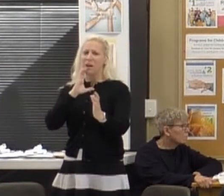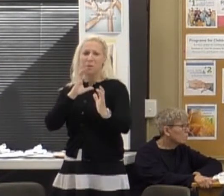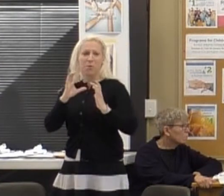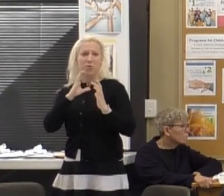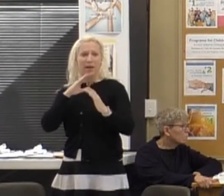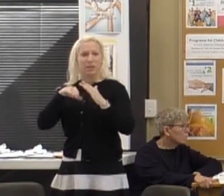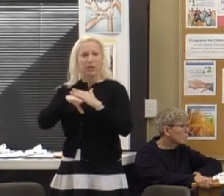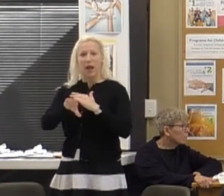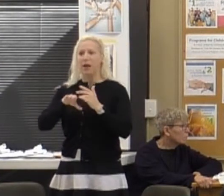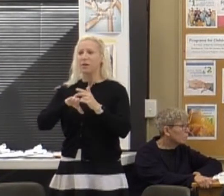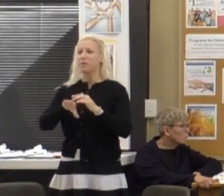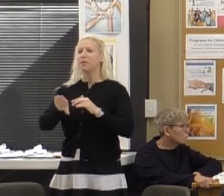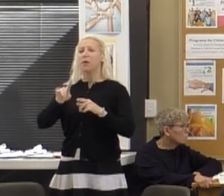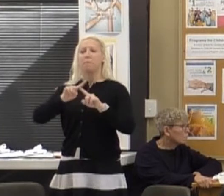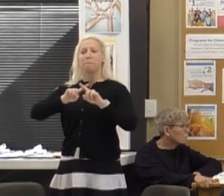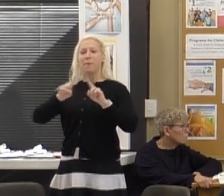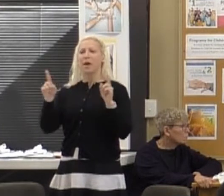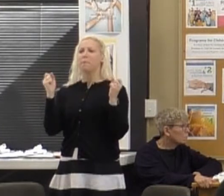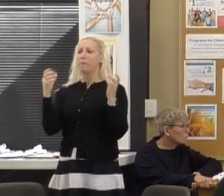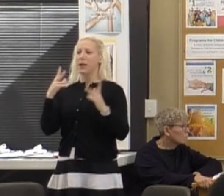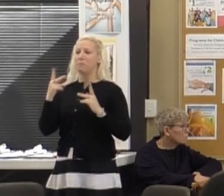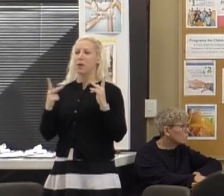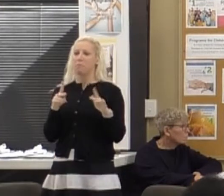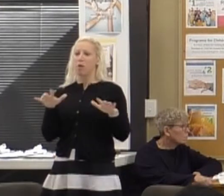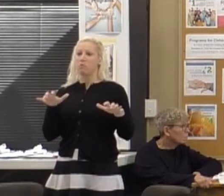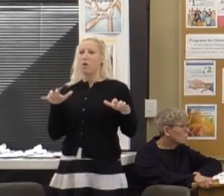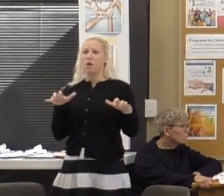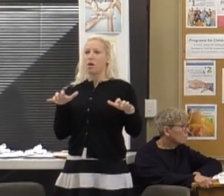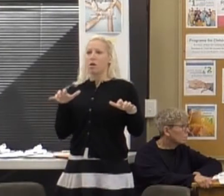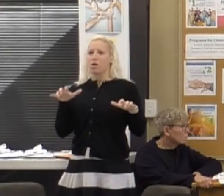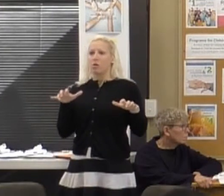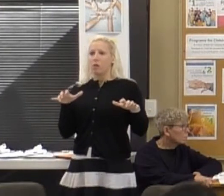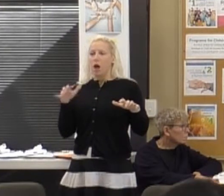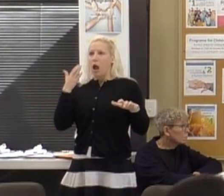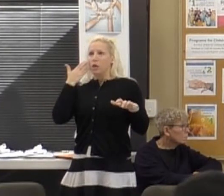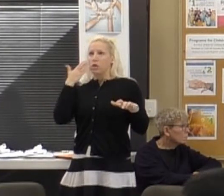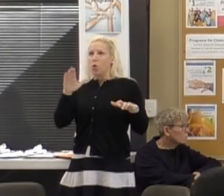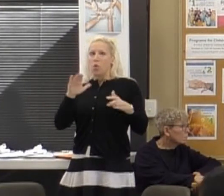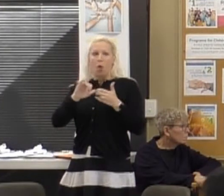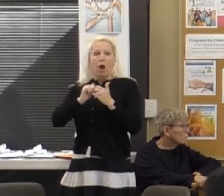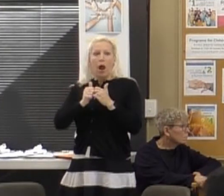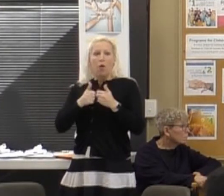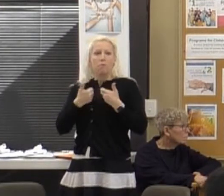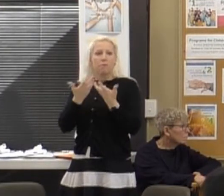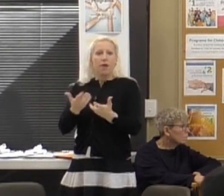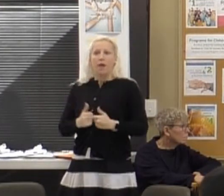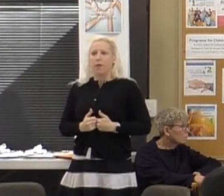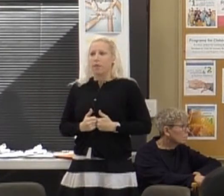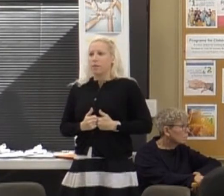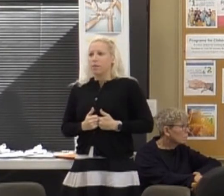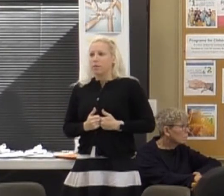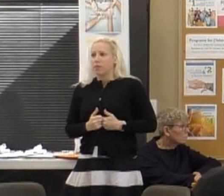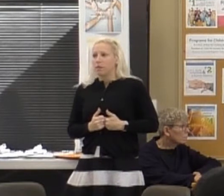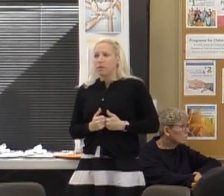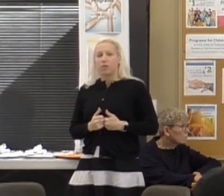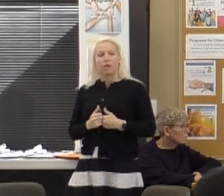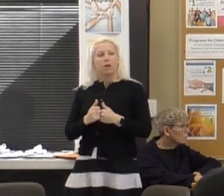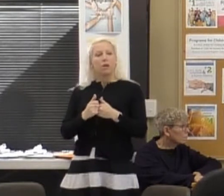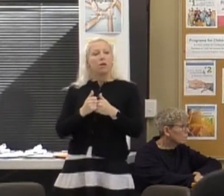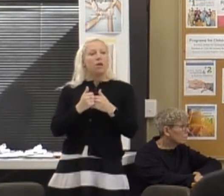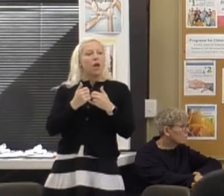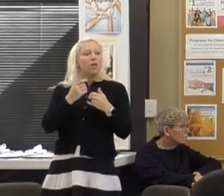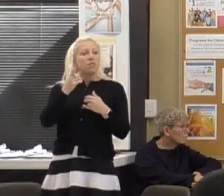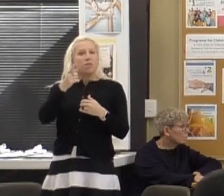Most of the time, it's easy to provide communication access, but so often people become paralyzed and are kind of frozen